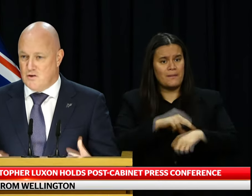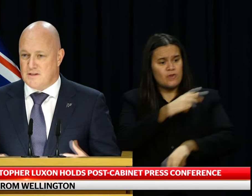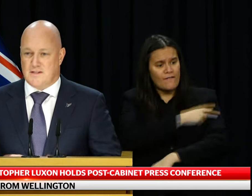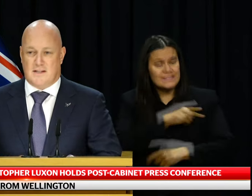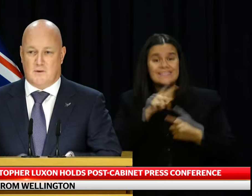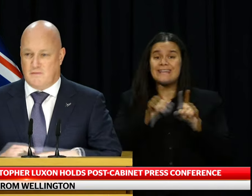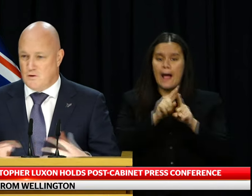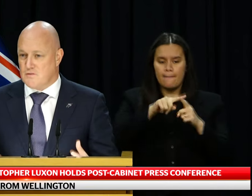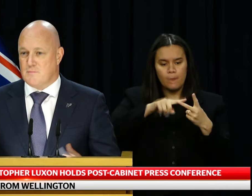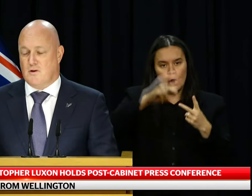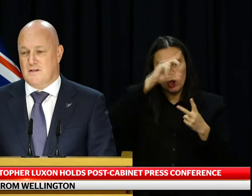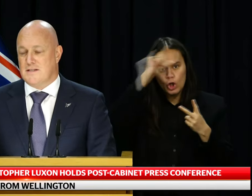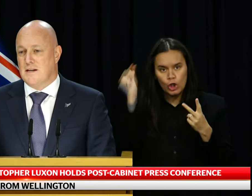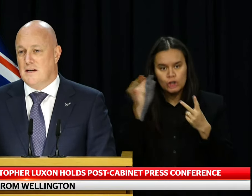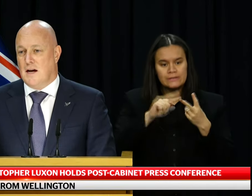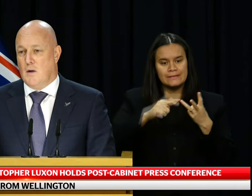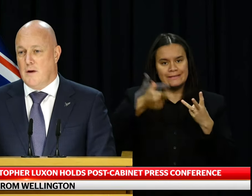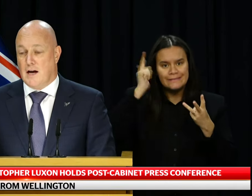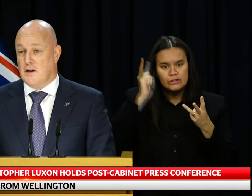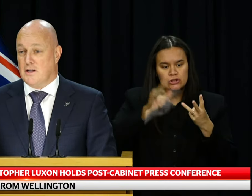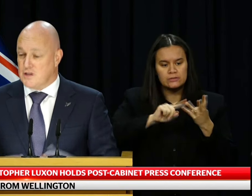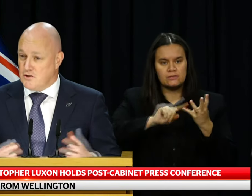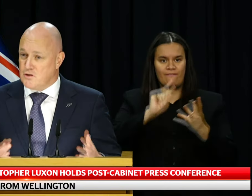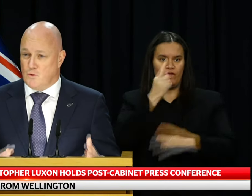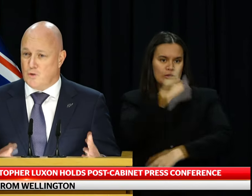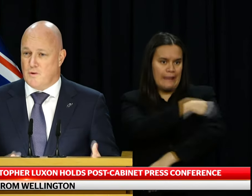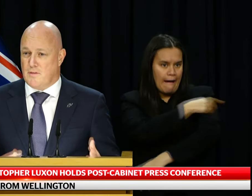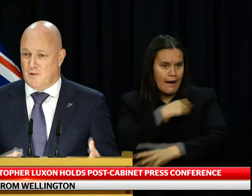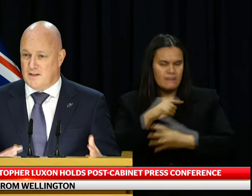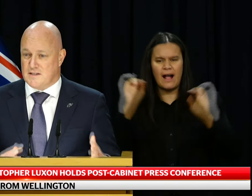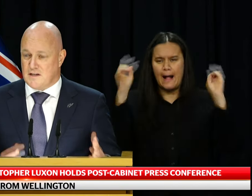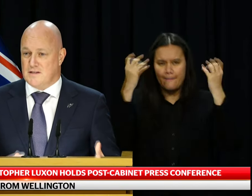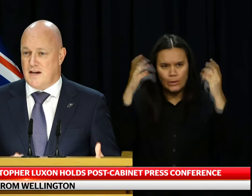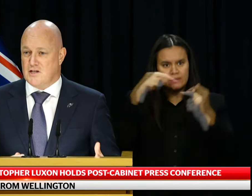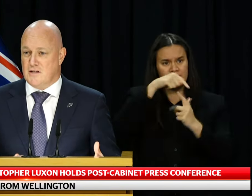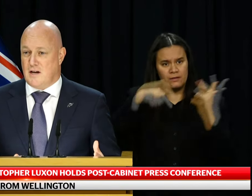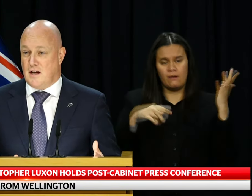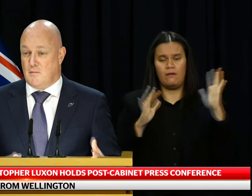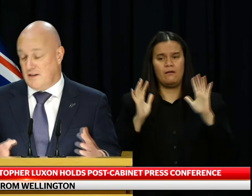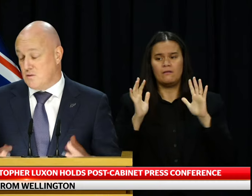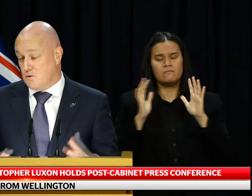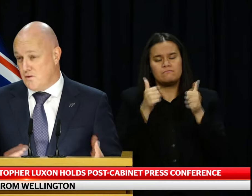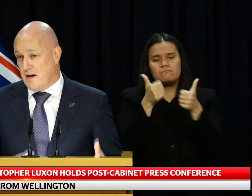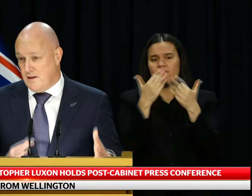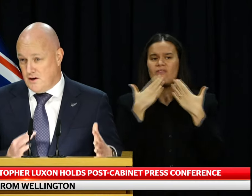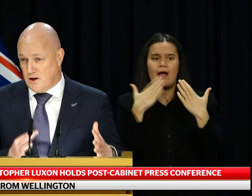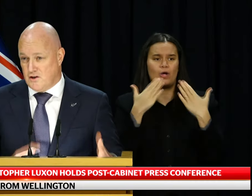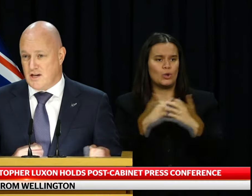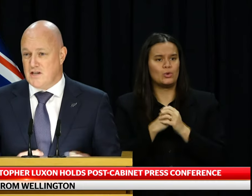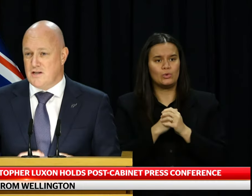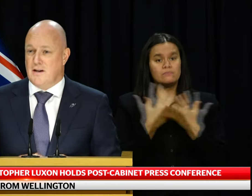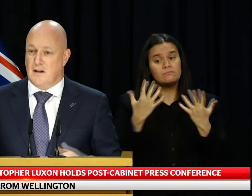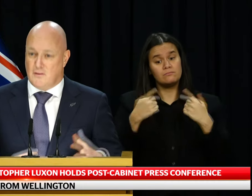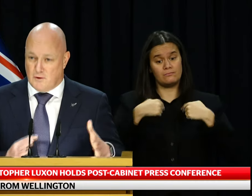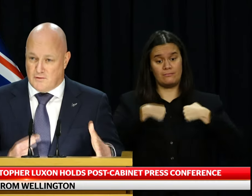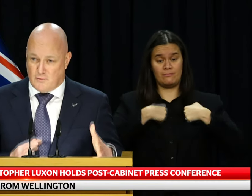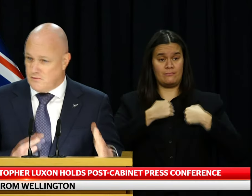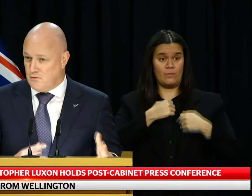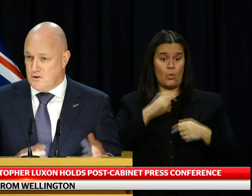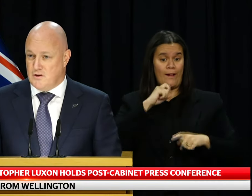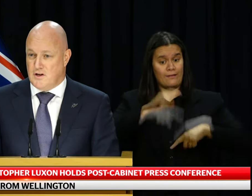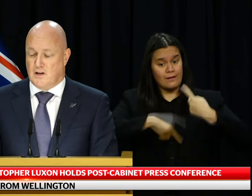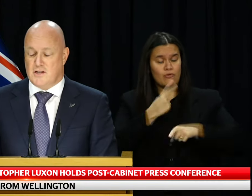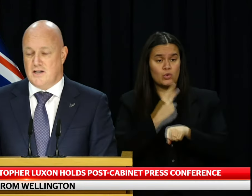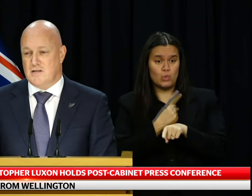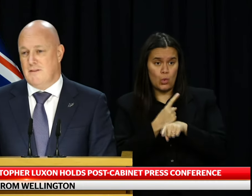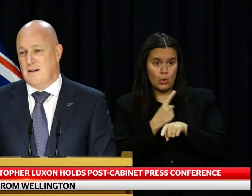as do our nurses, as do our first responders. We are going to continue to work with the Police Association. The police will do that in the negotiation